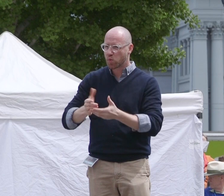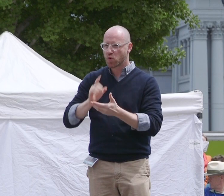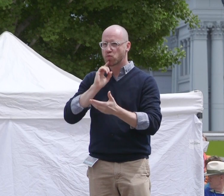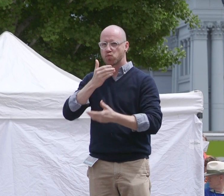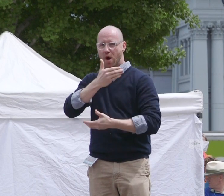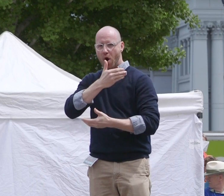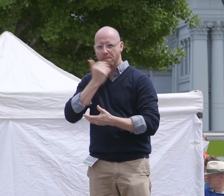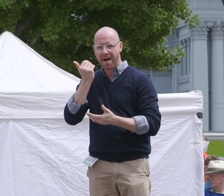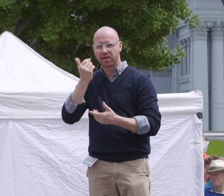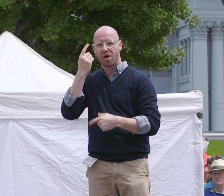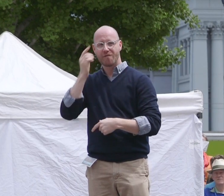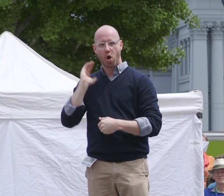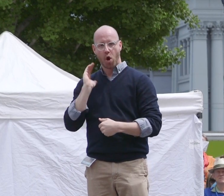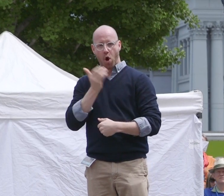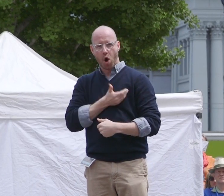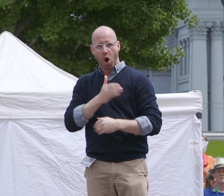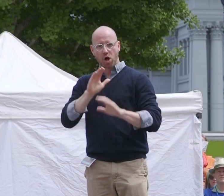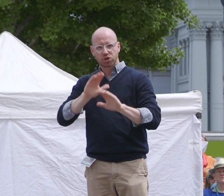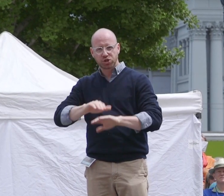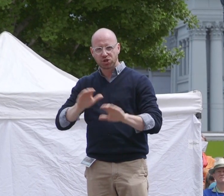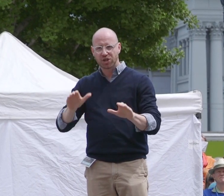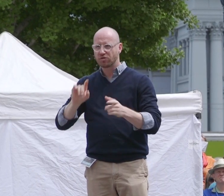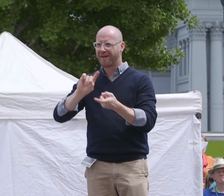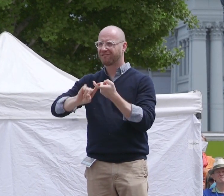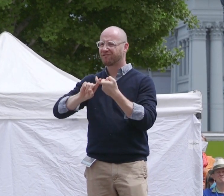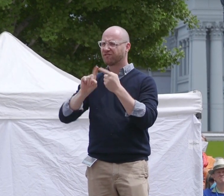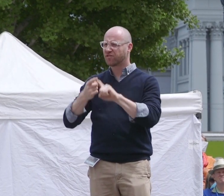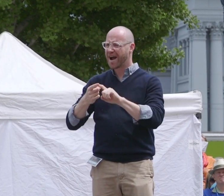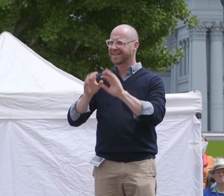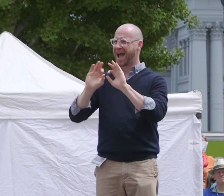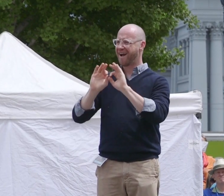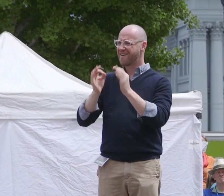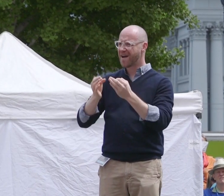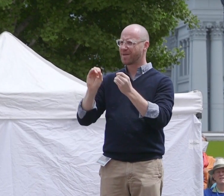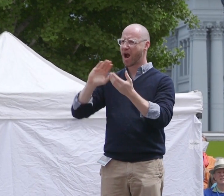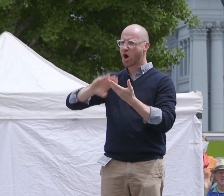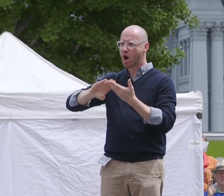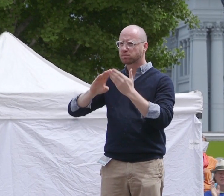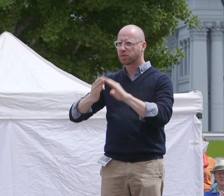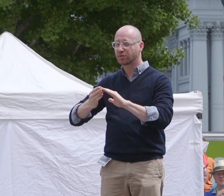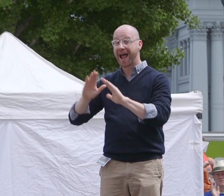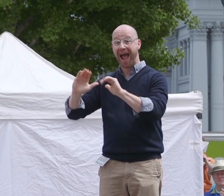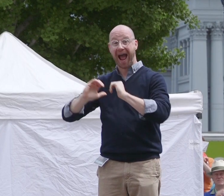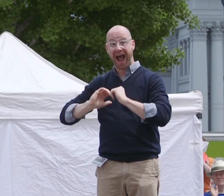our communities. Science is the key way to achieve that.